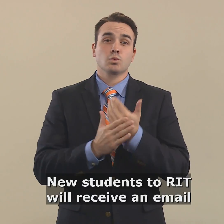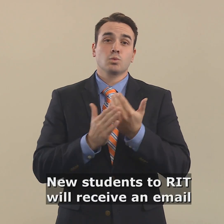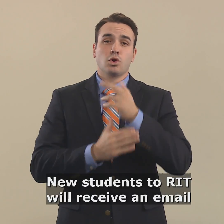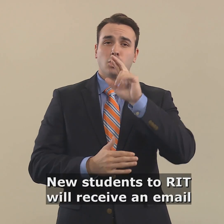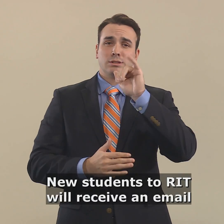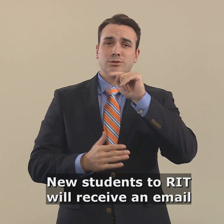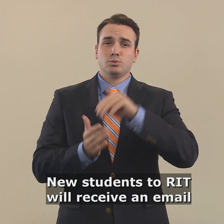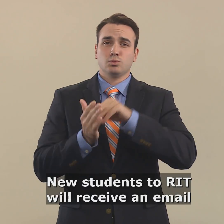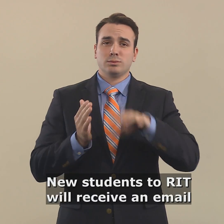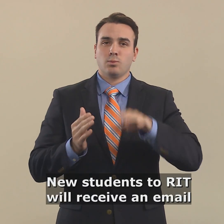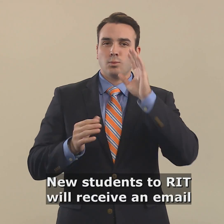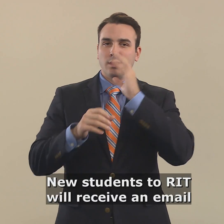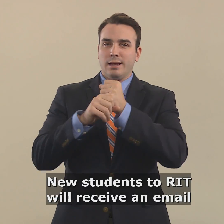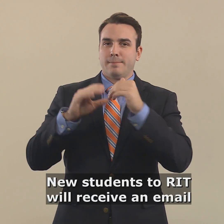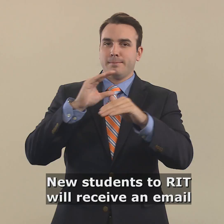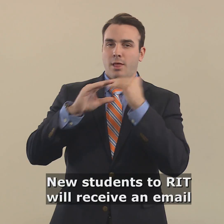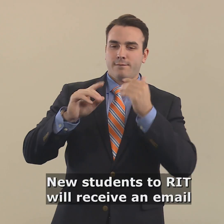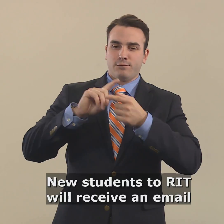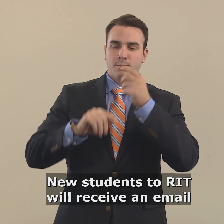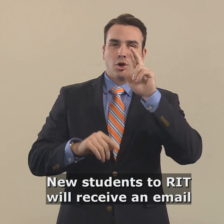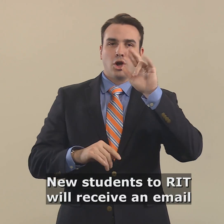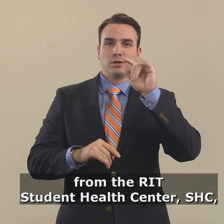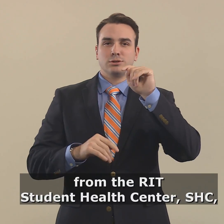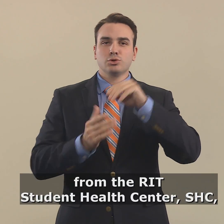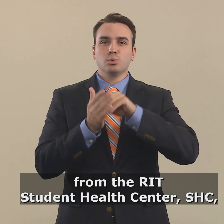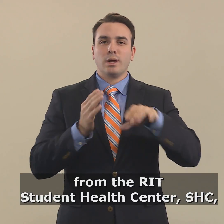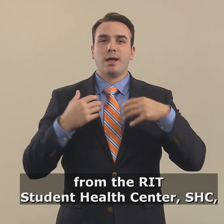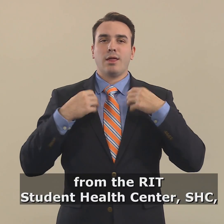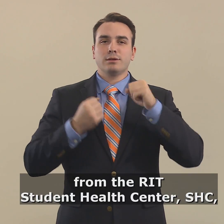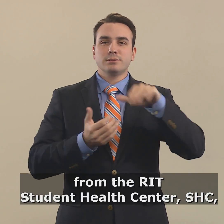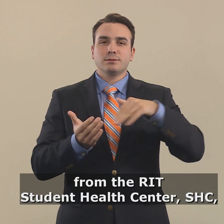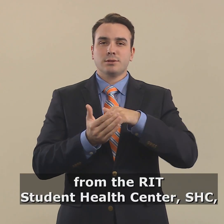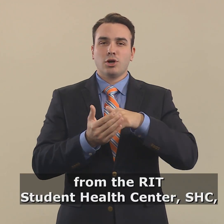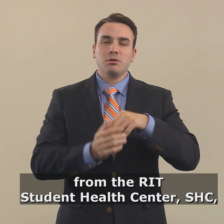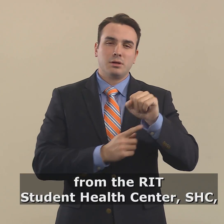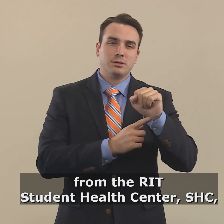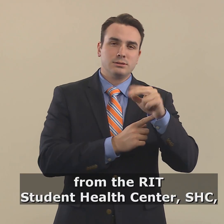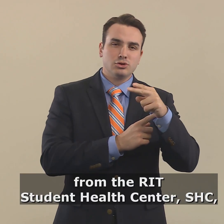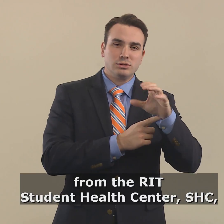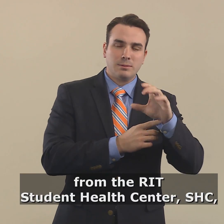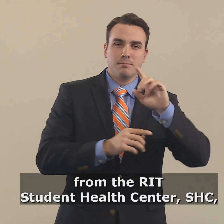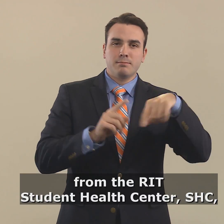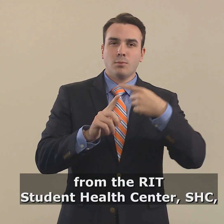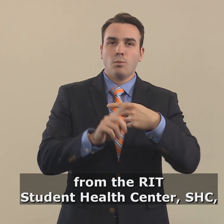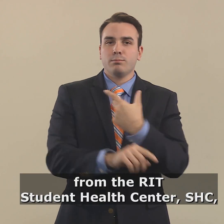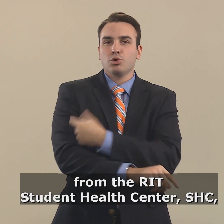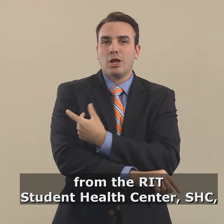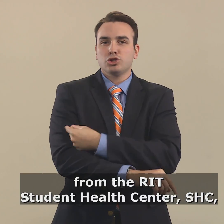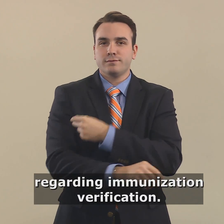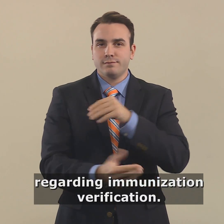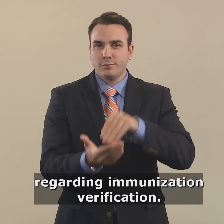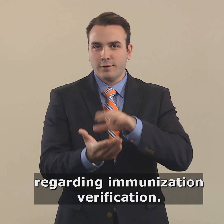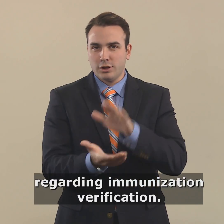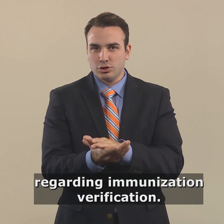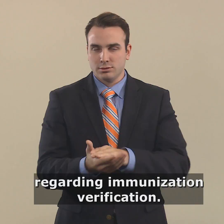New students to RIT will receive an email from the RIT Student Health Center, SHC, regarding